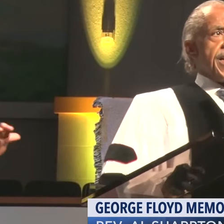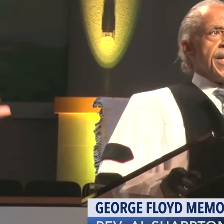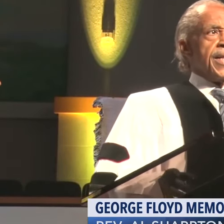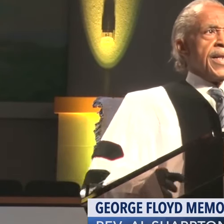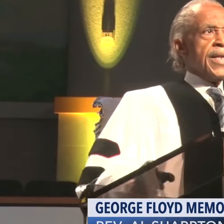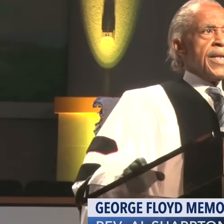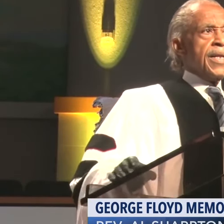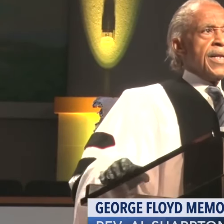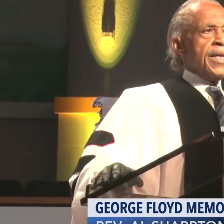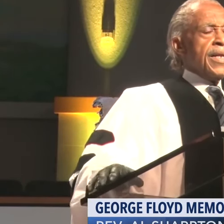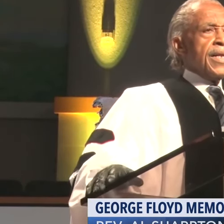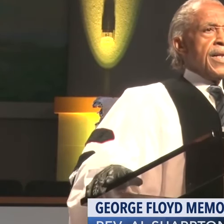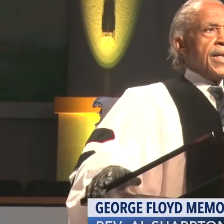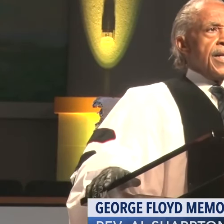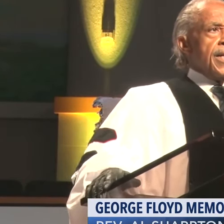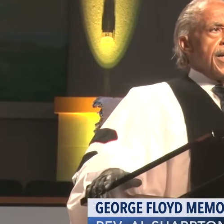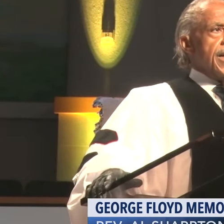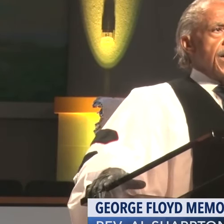there,